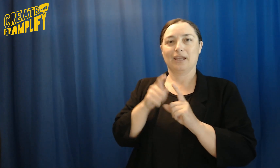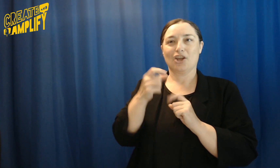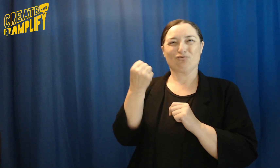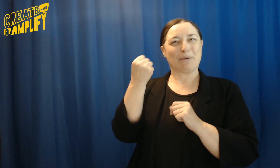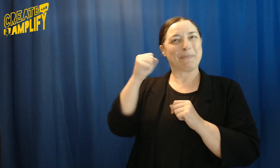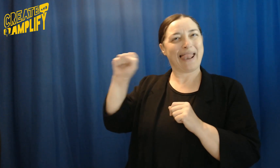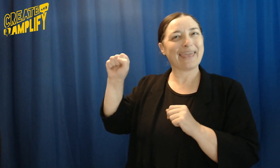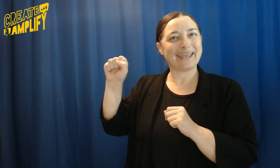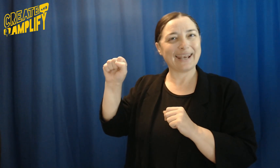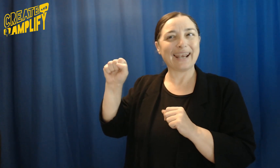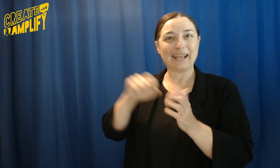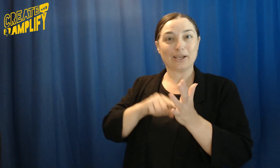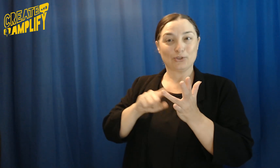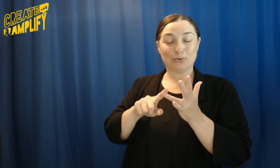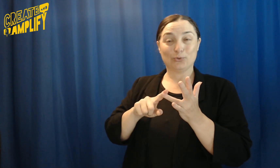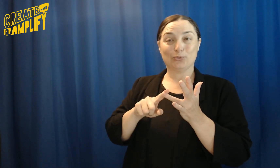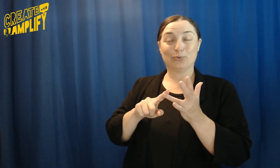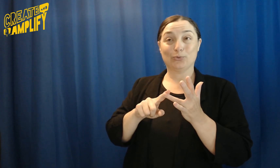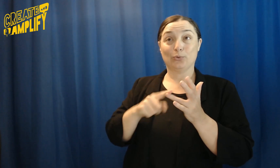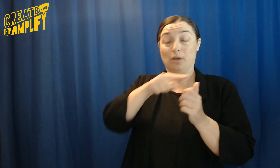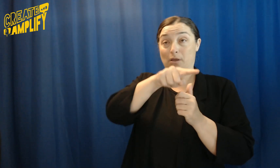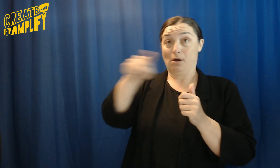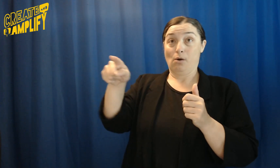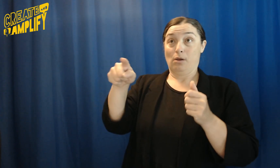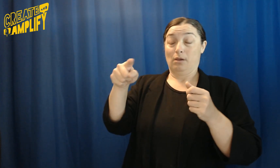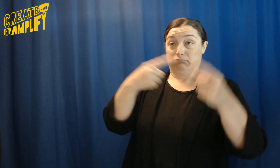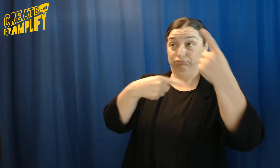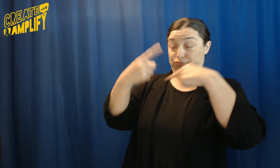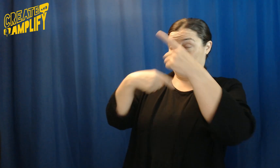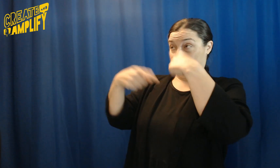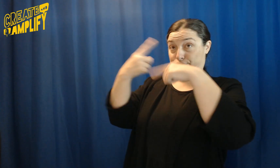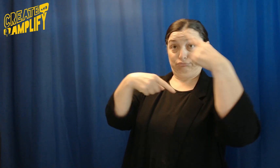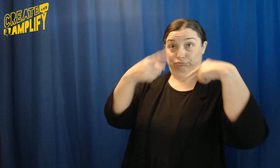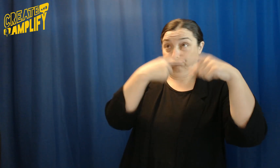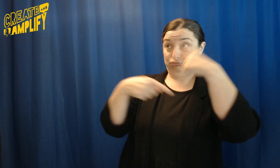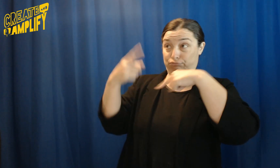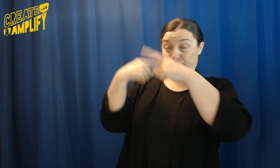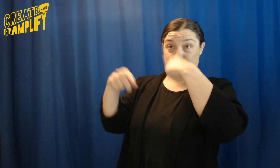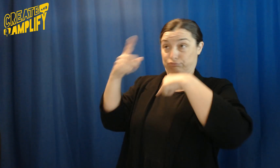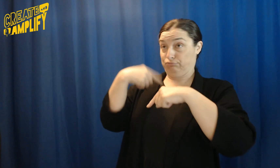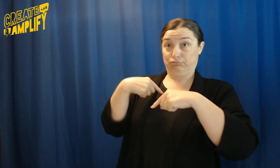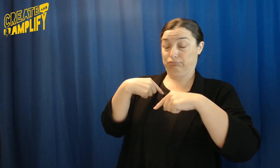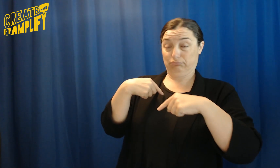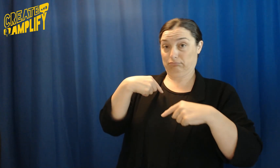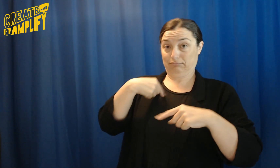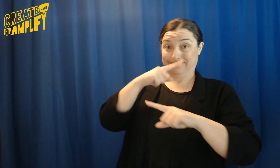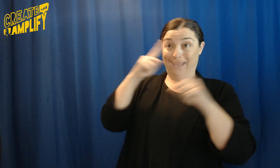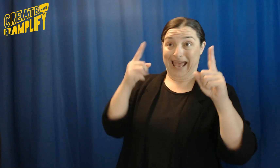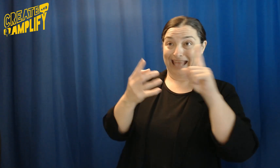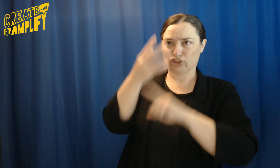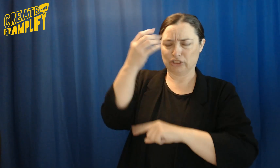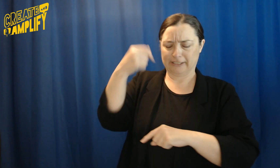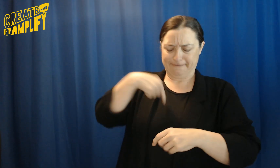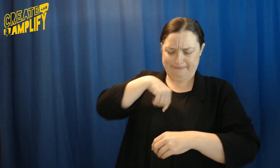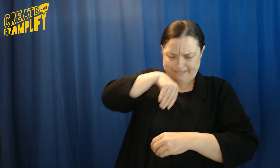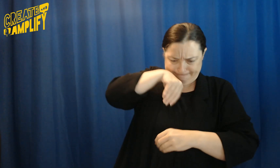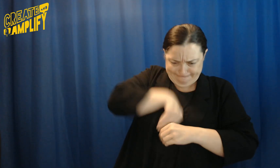everything that's coming at you tells you that, you know, it's going to be sad and bleak and everything. So I really appreciate your take on that.